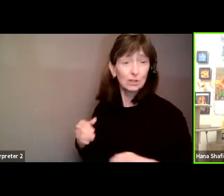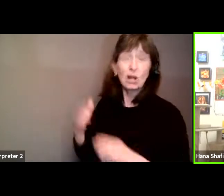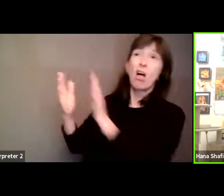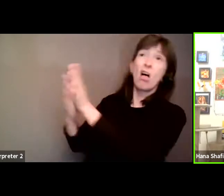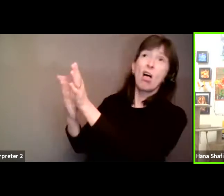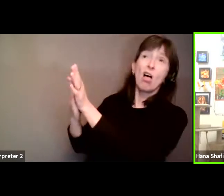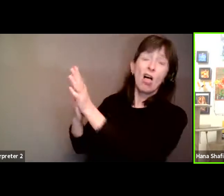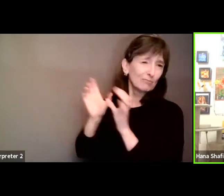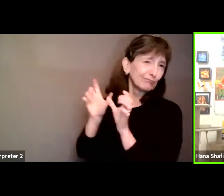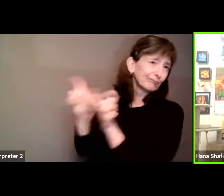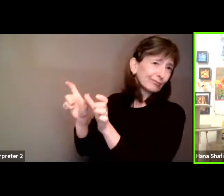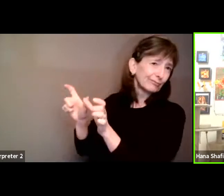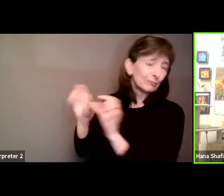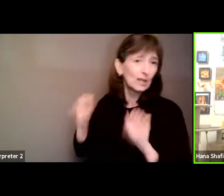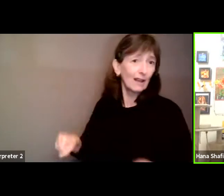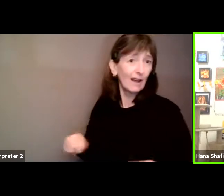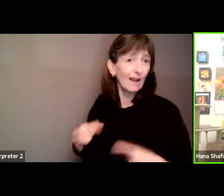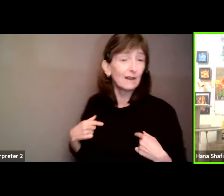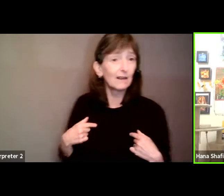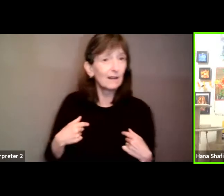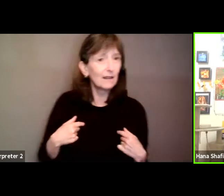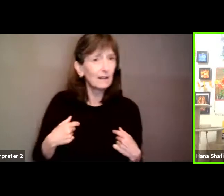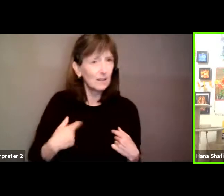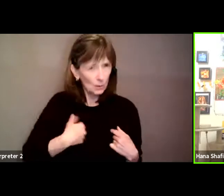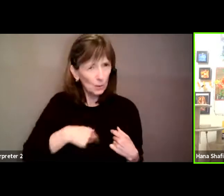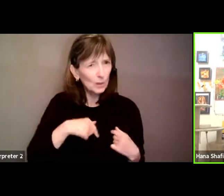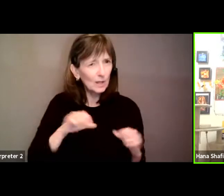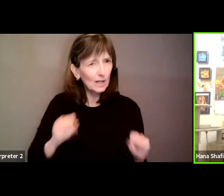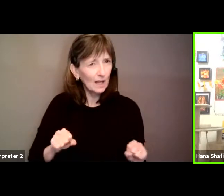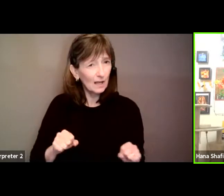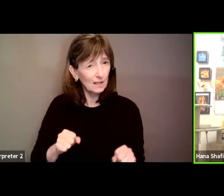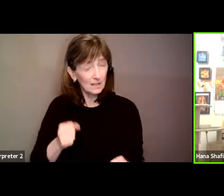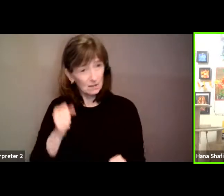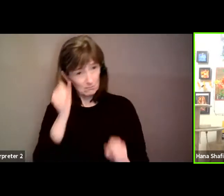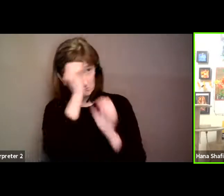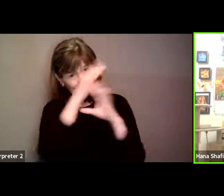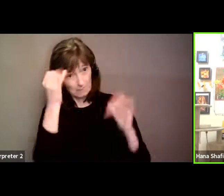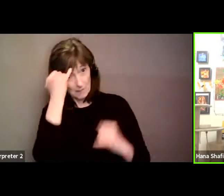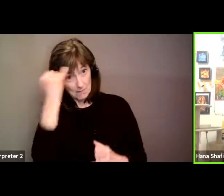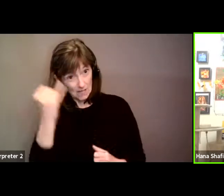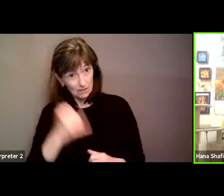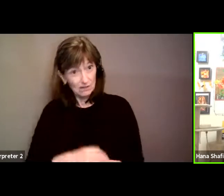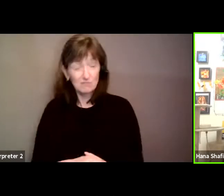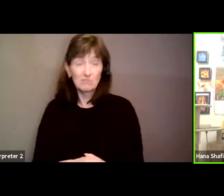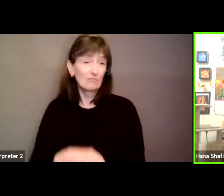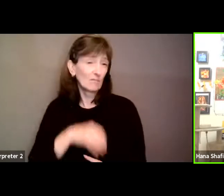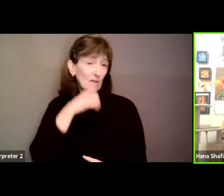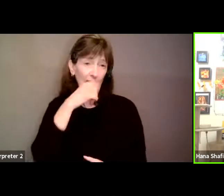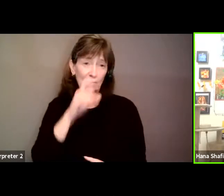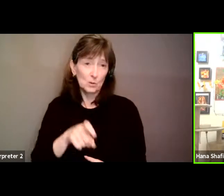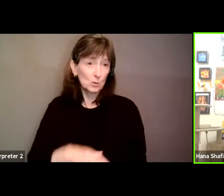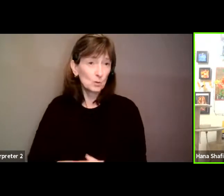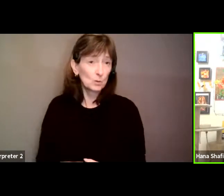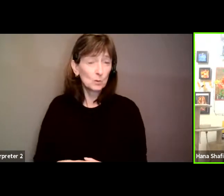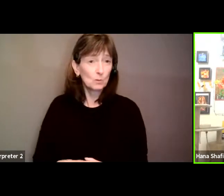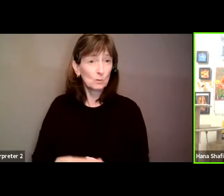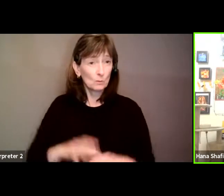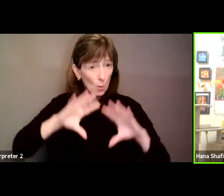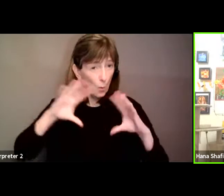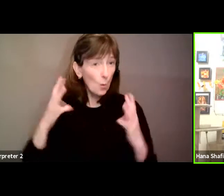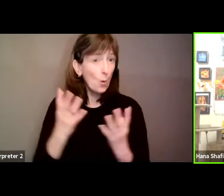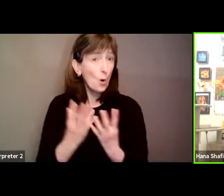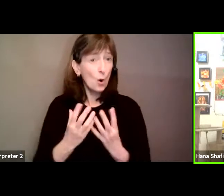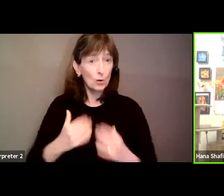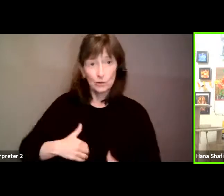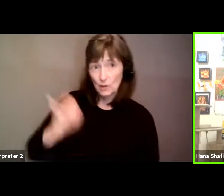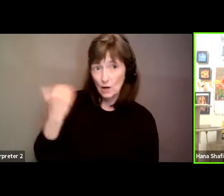And then take a moment to realize that we don't have to imagine any of this. Like so many activists all over the world, young